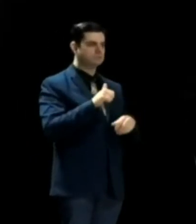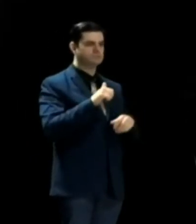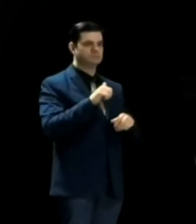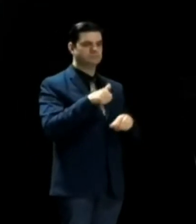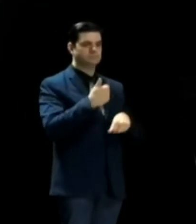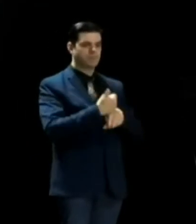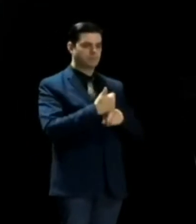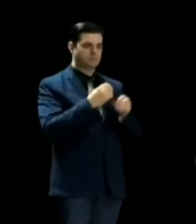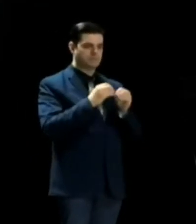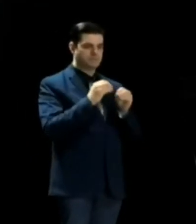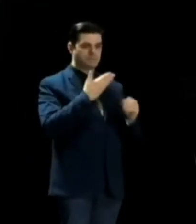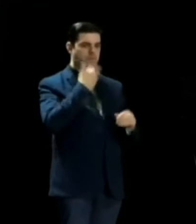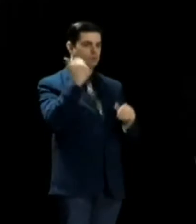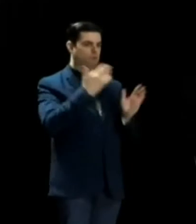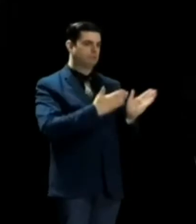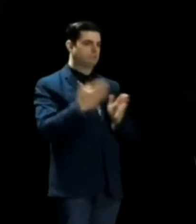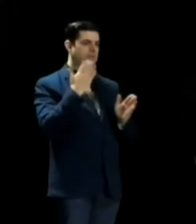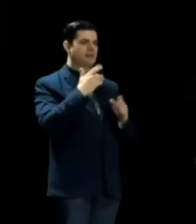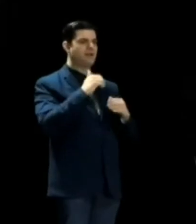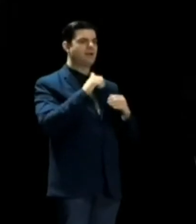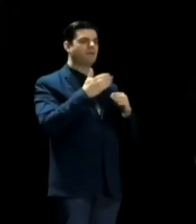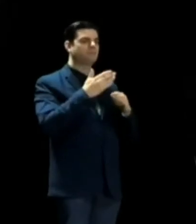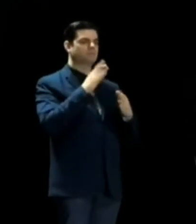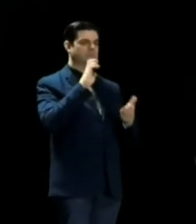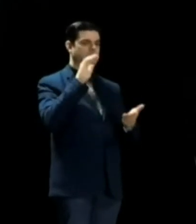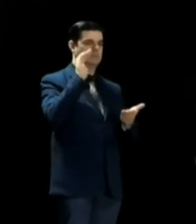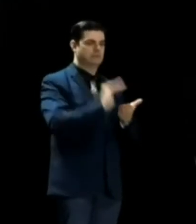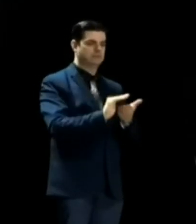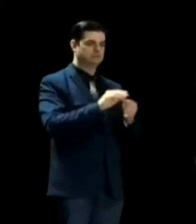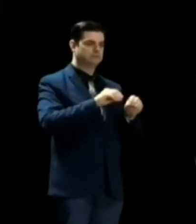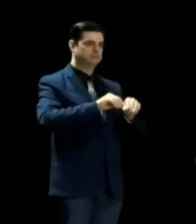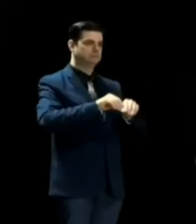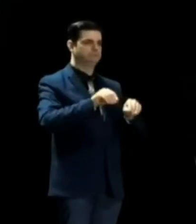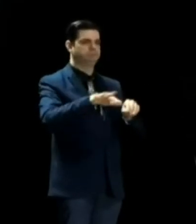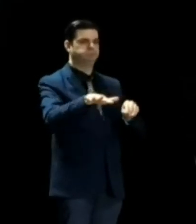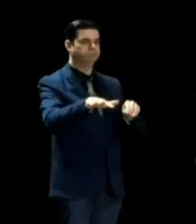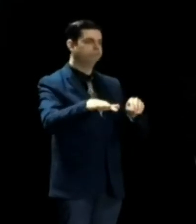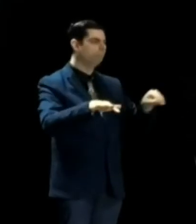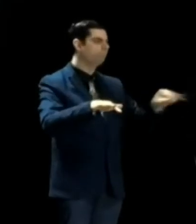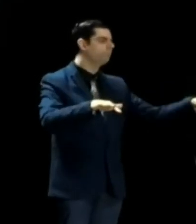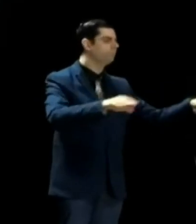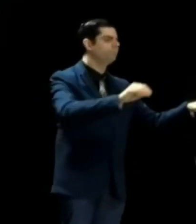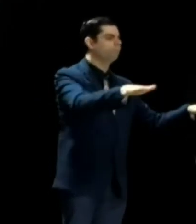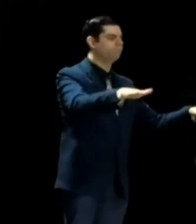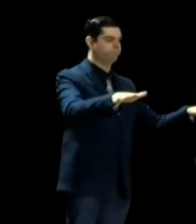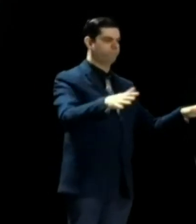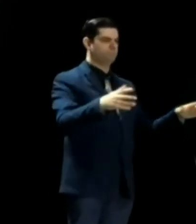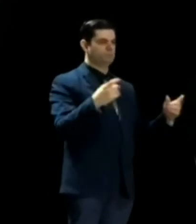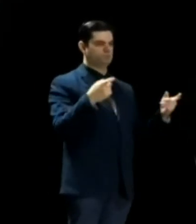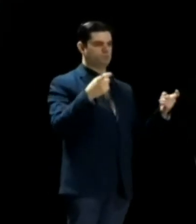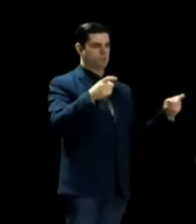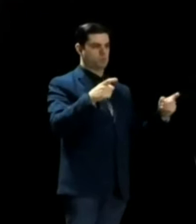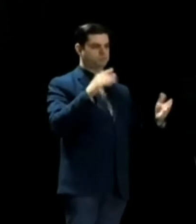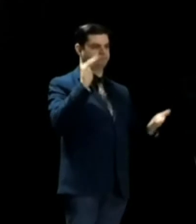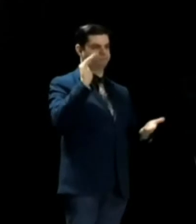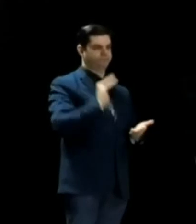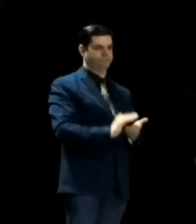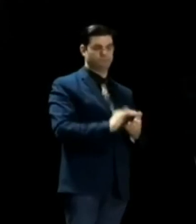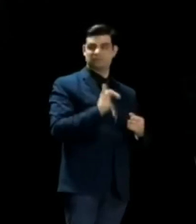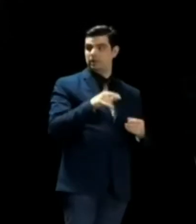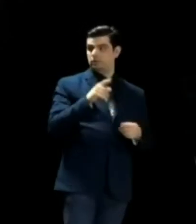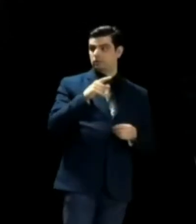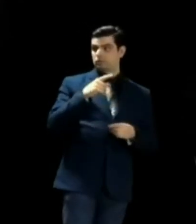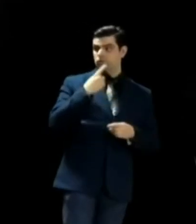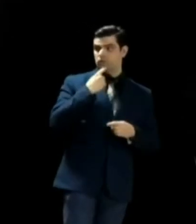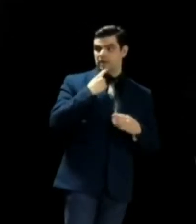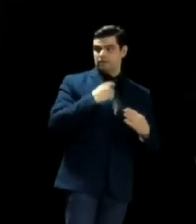So what we'll be looking to see is if our positive numbers that are not affiliated related,